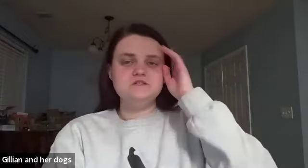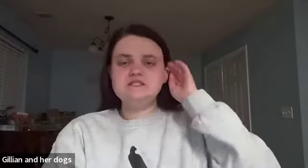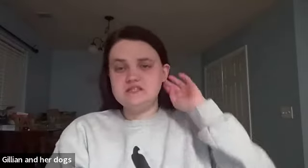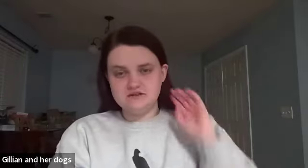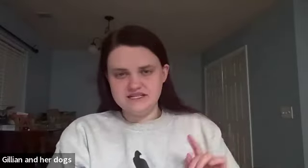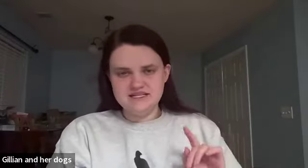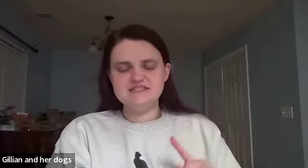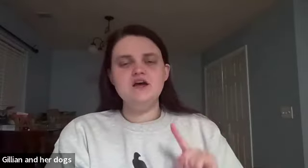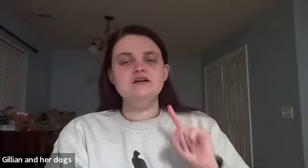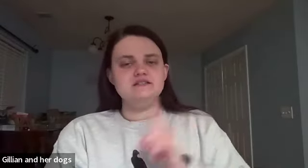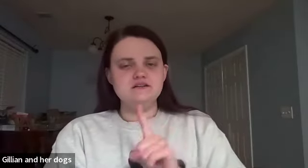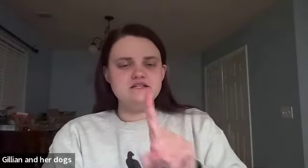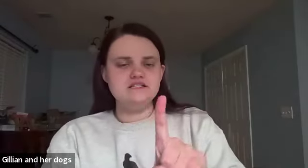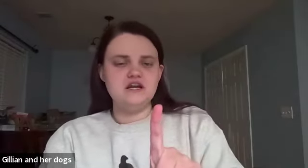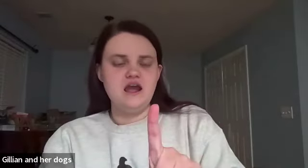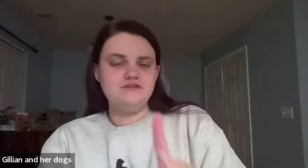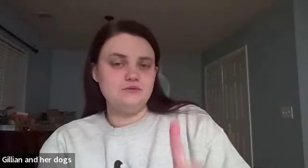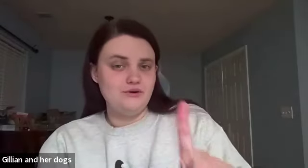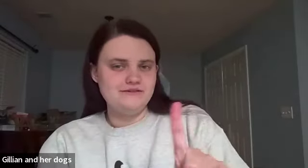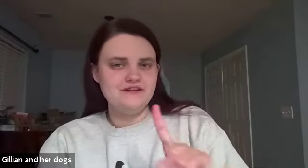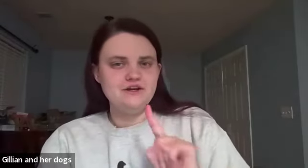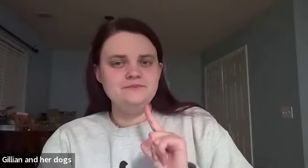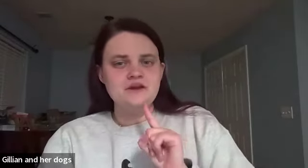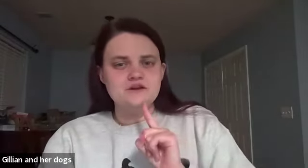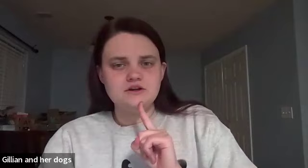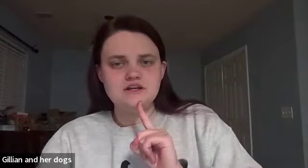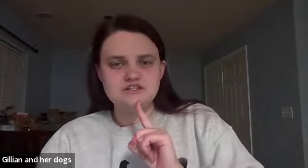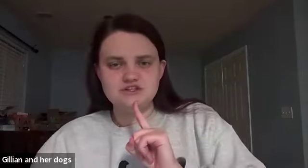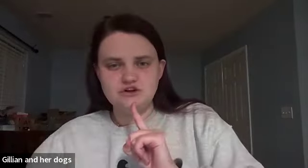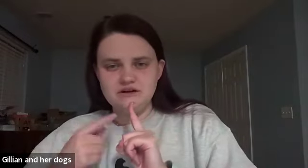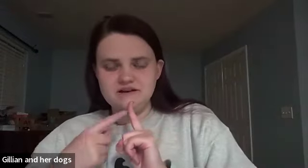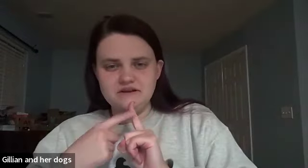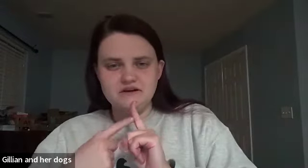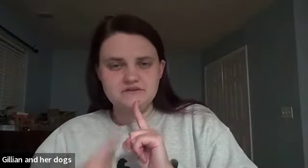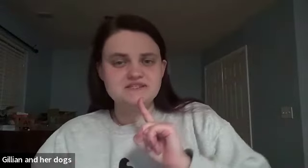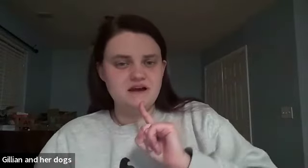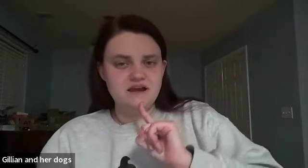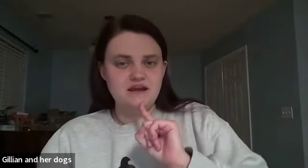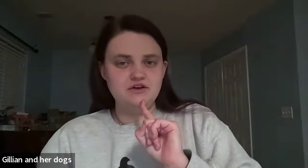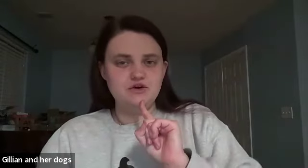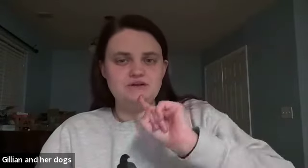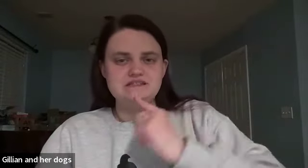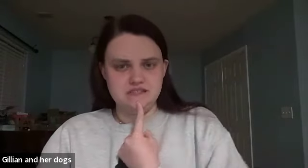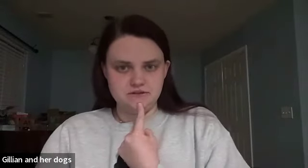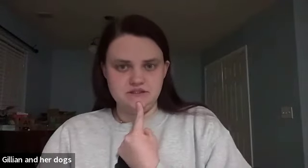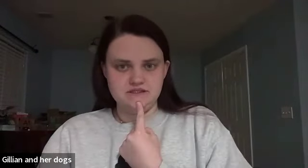for serious is gonna have your pointer finger. You're gonna start kind of like it on the side and go